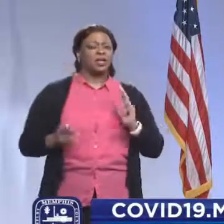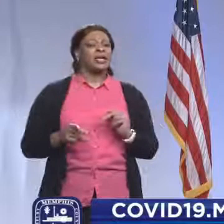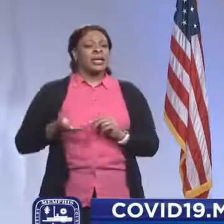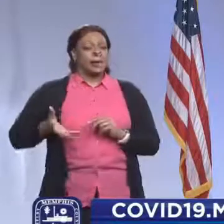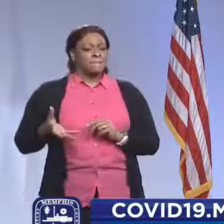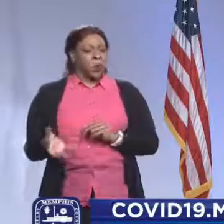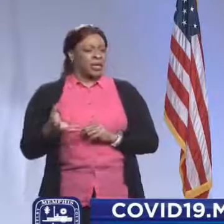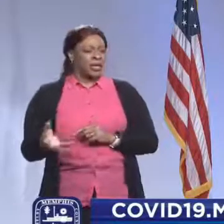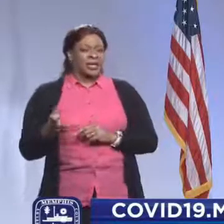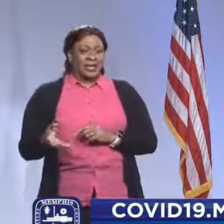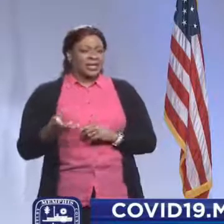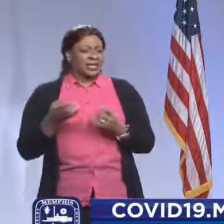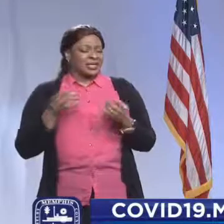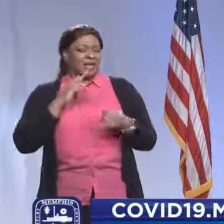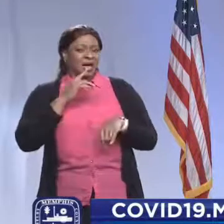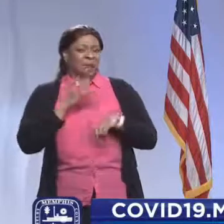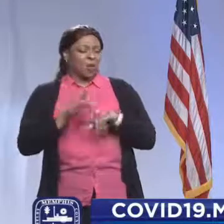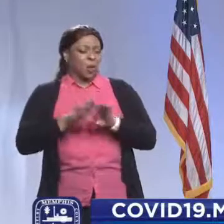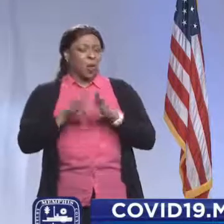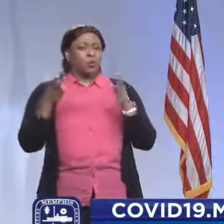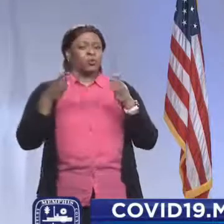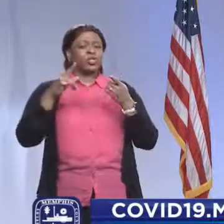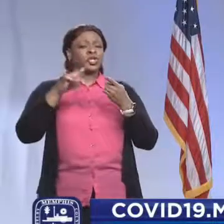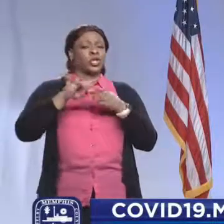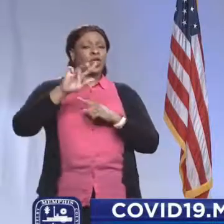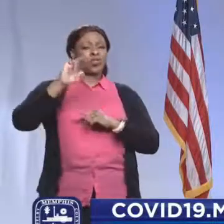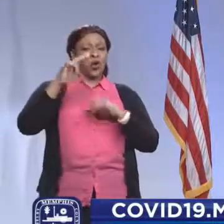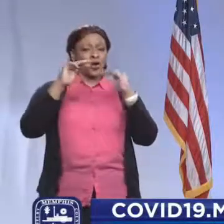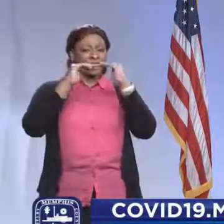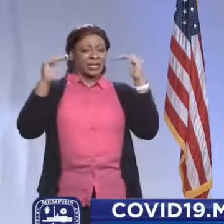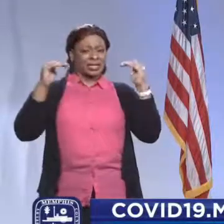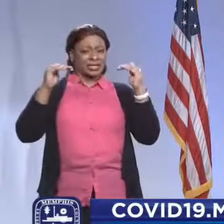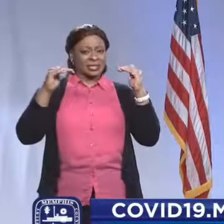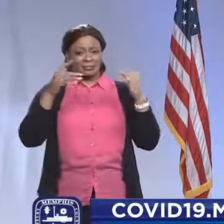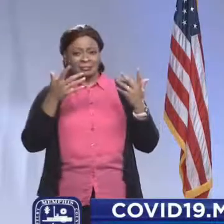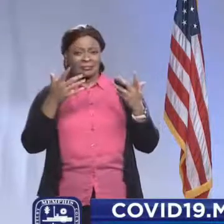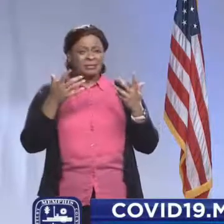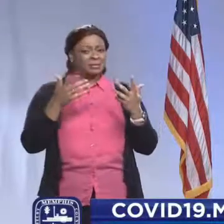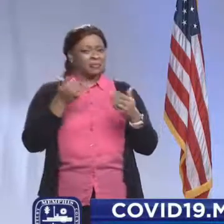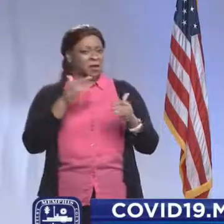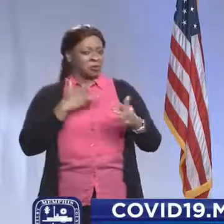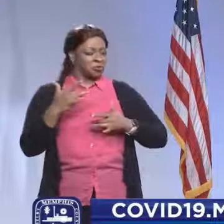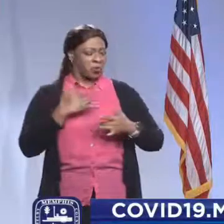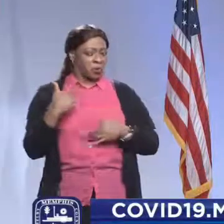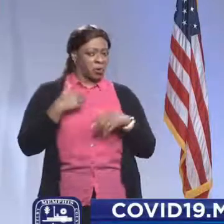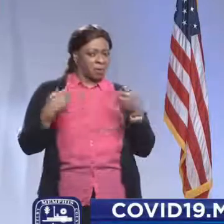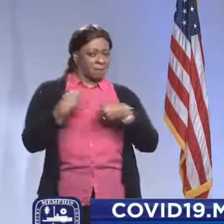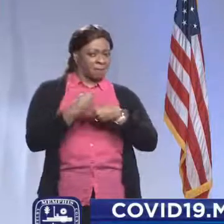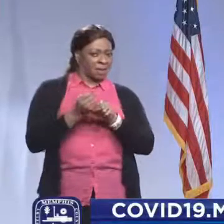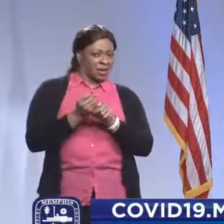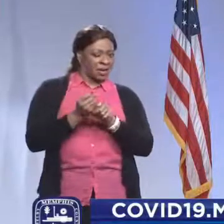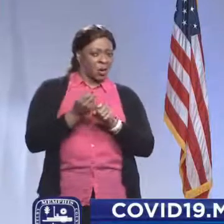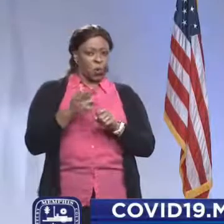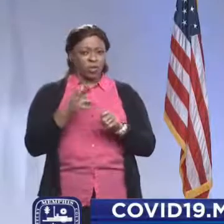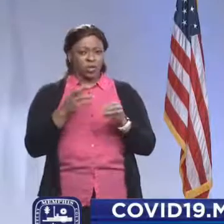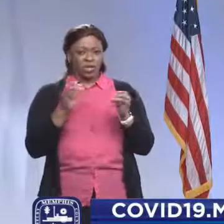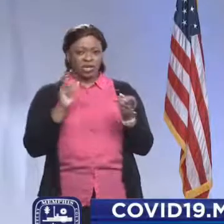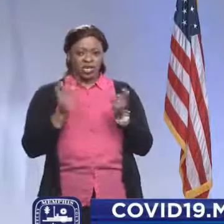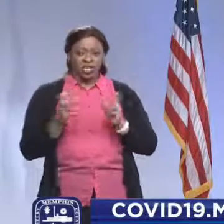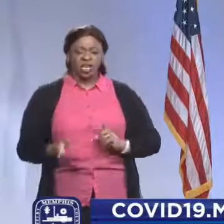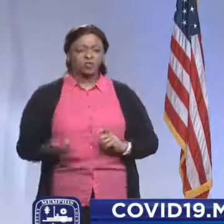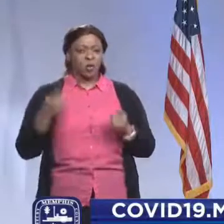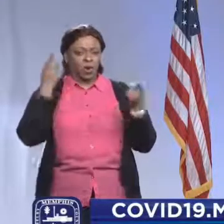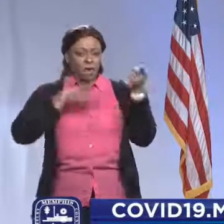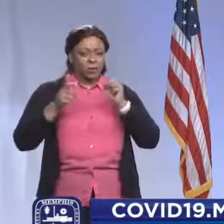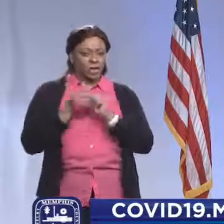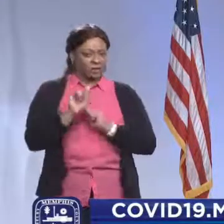aren't opening until phase 3 of the plan, is there any concern we could be maybe doing any more adjustments or